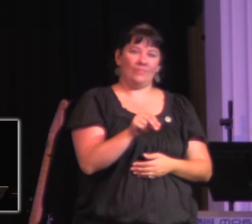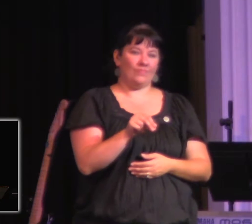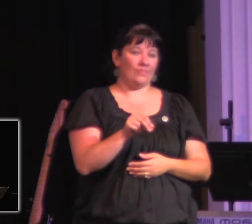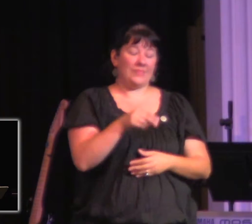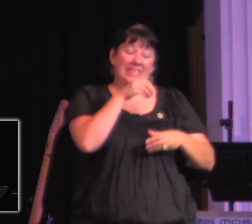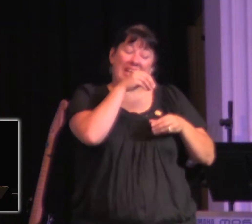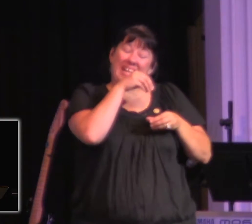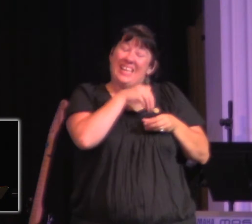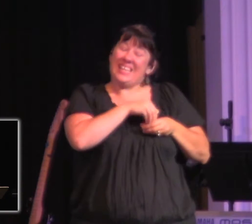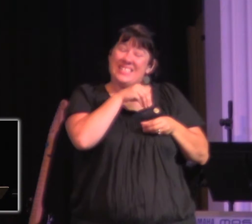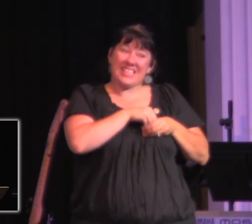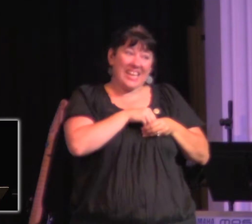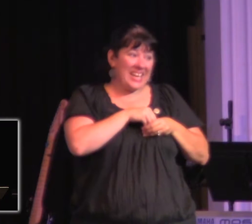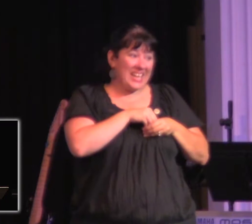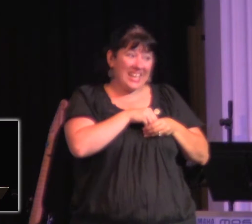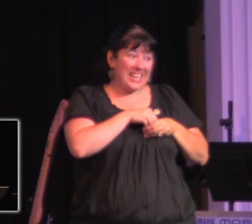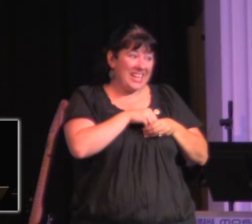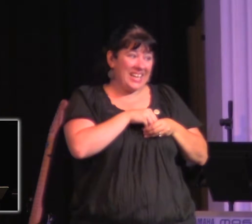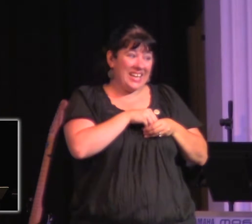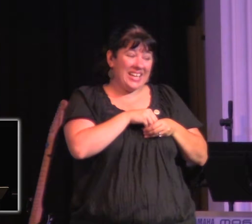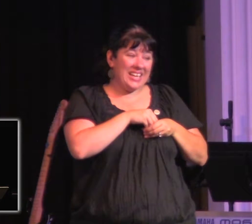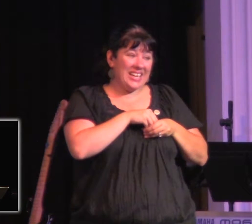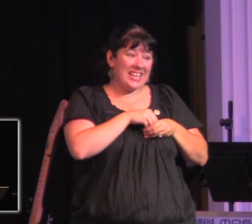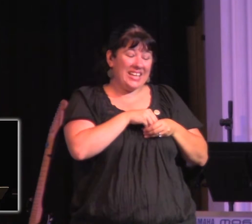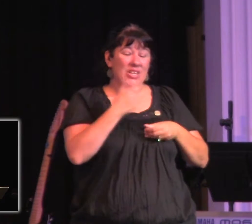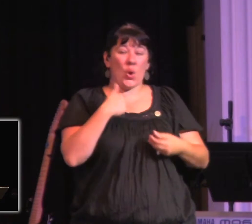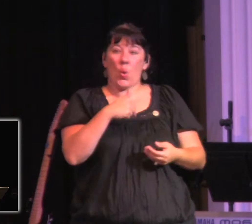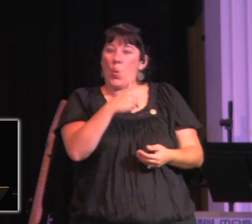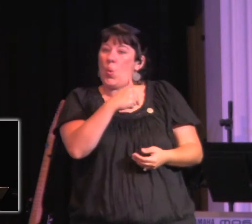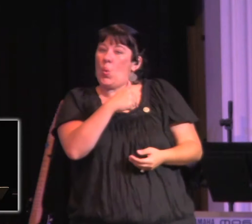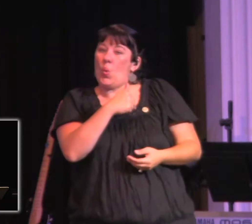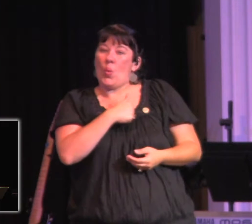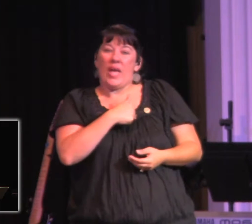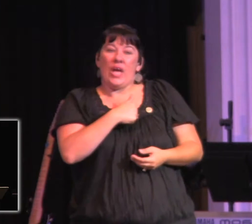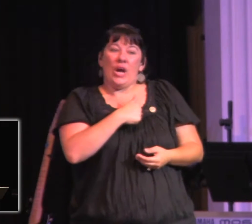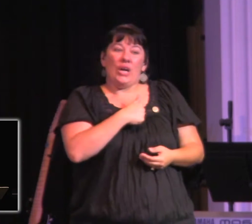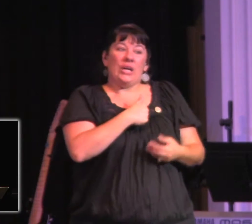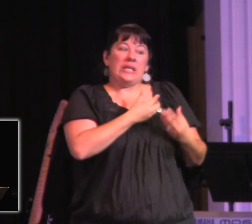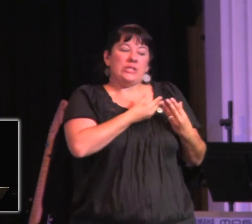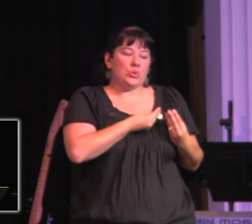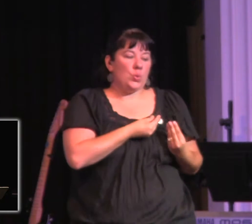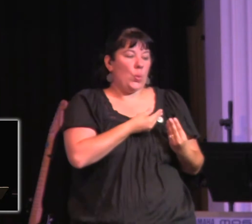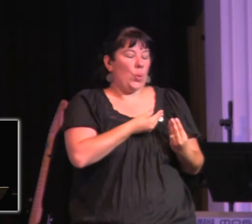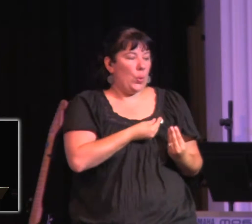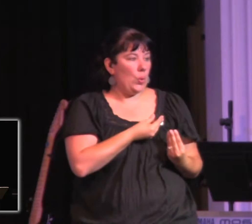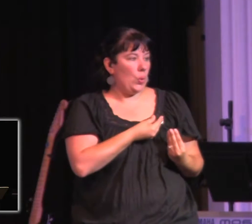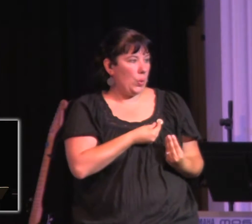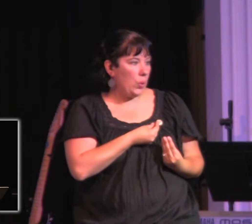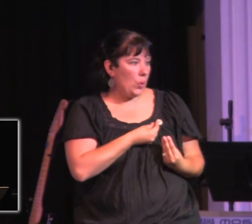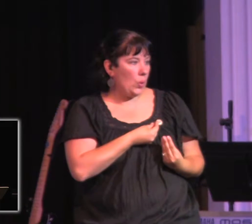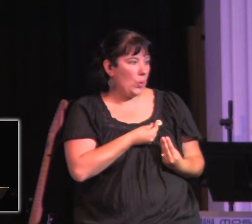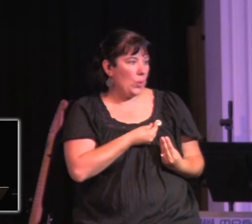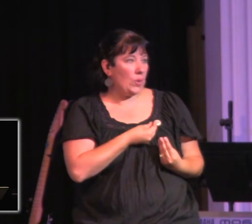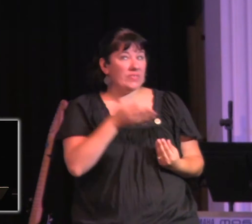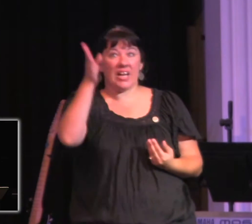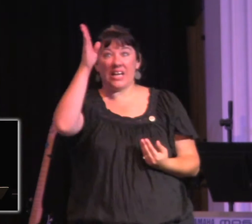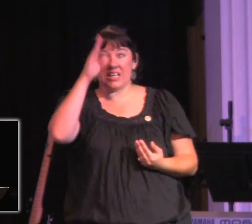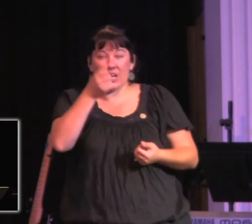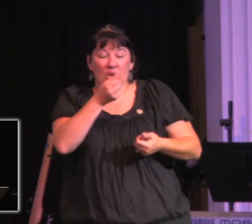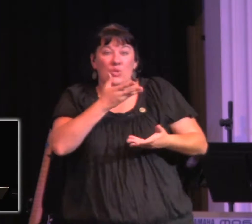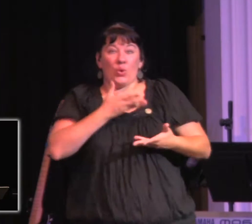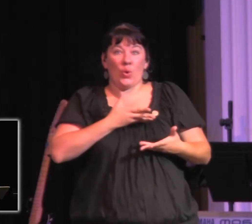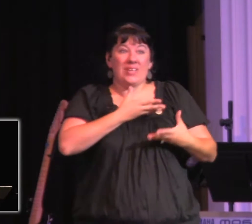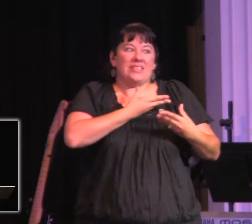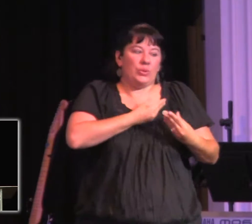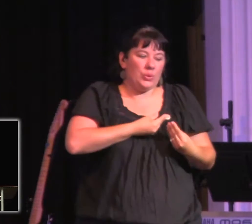are intricately made. And God has made us with a spirit that is very tender and very sensitive. And there's no way that you can go